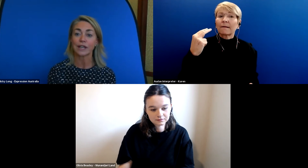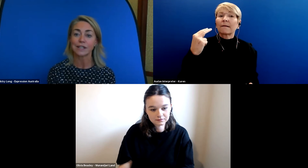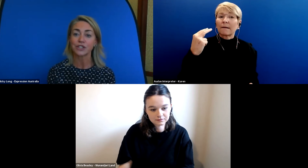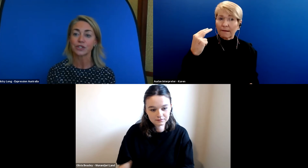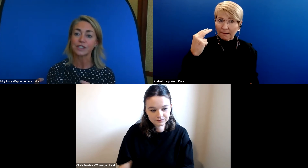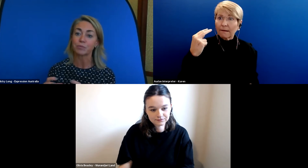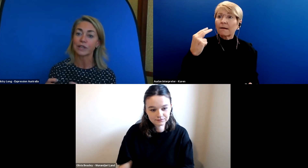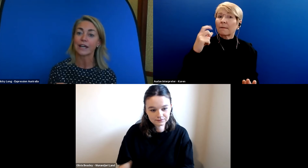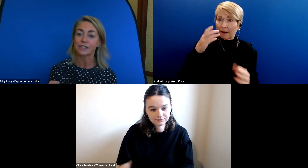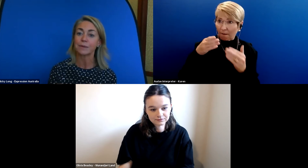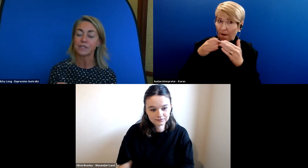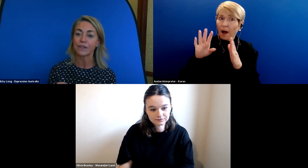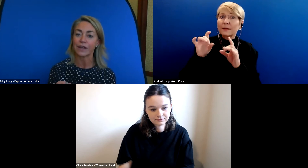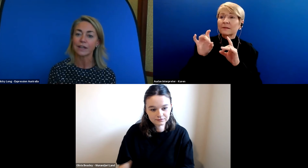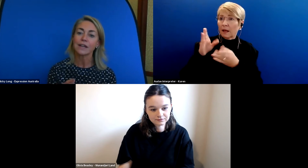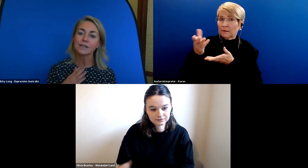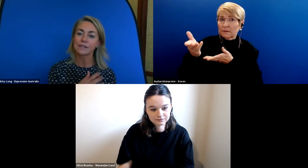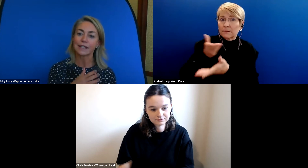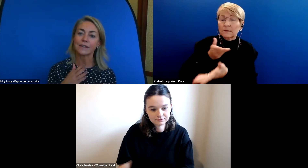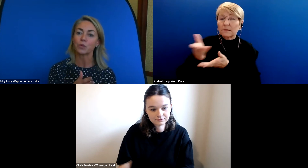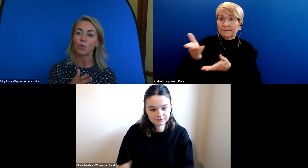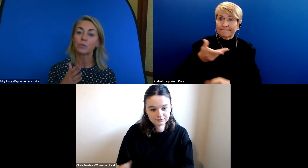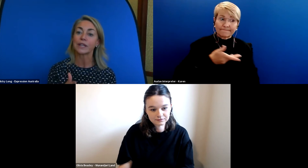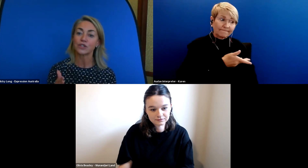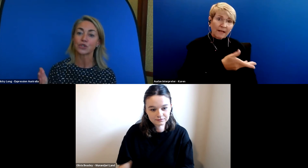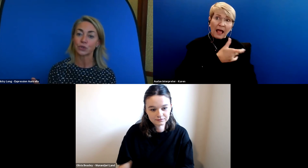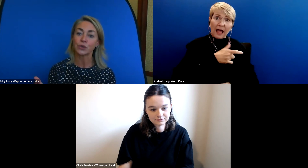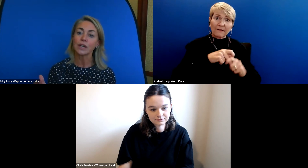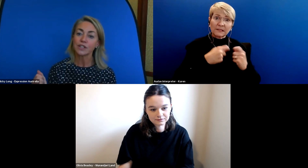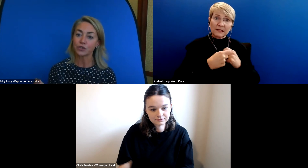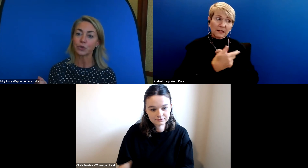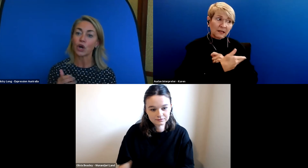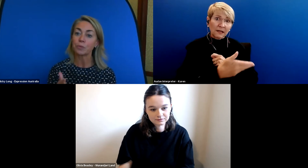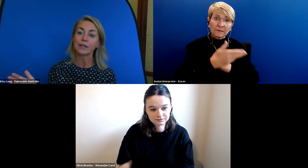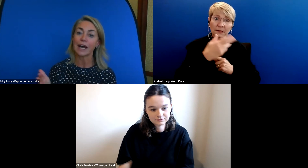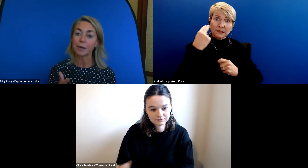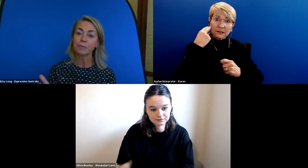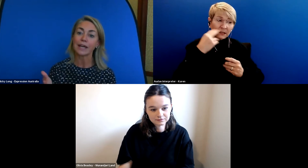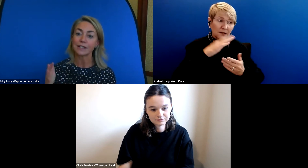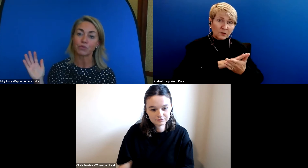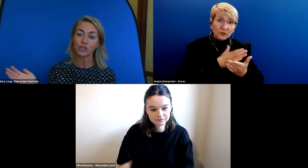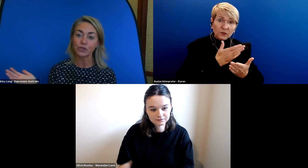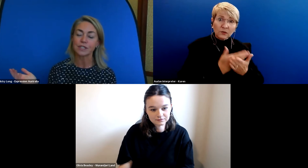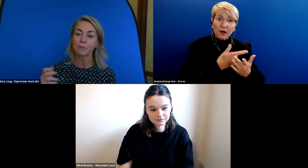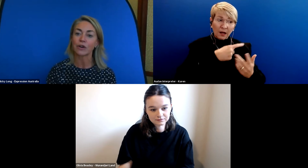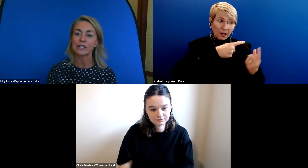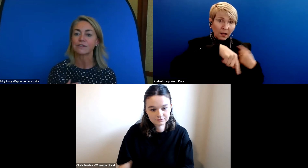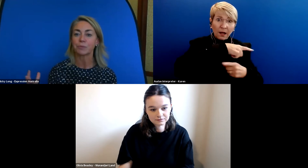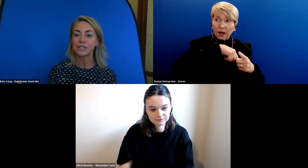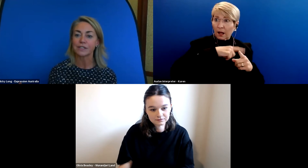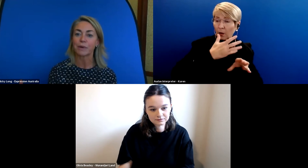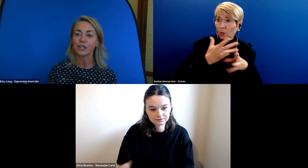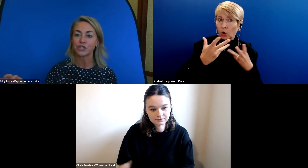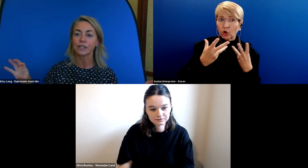these organisations to bring our team together to see what we can do to open up and reduce the barriers